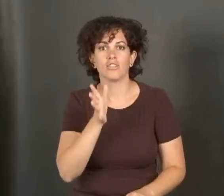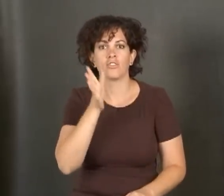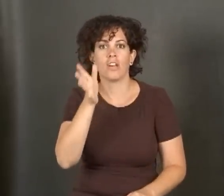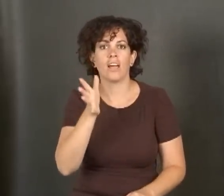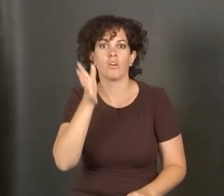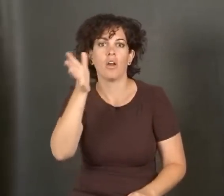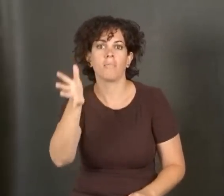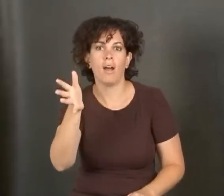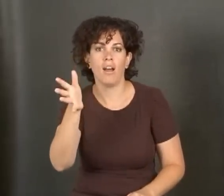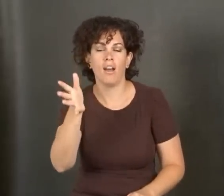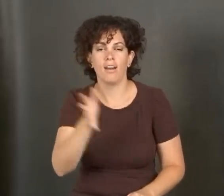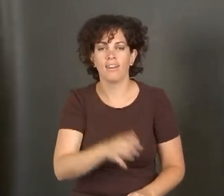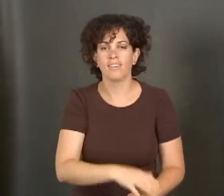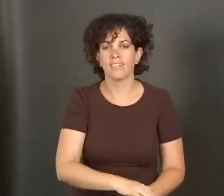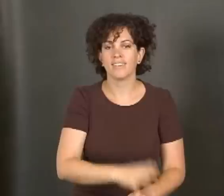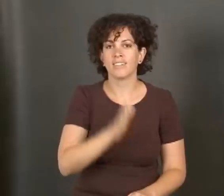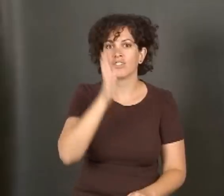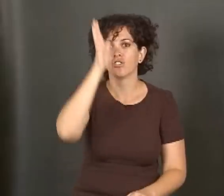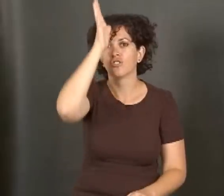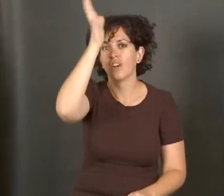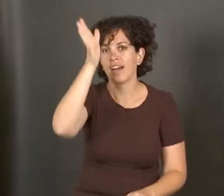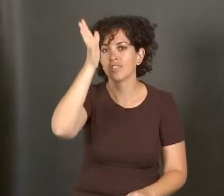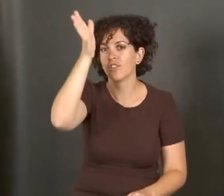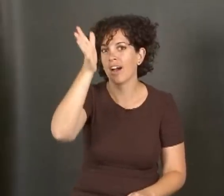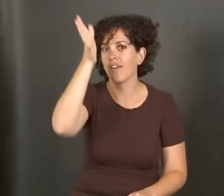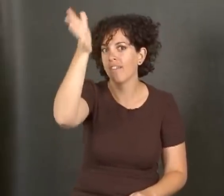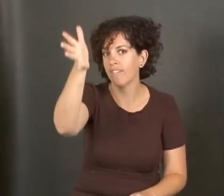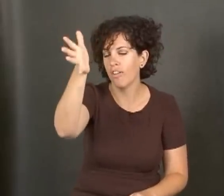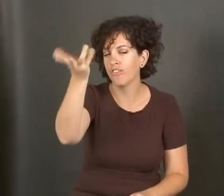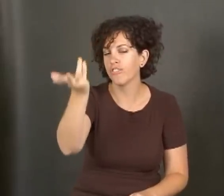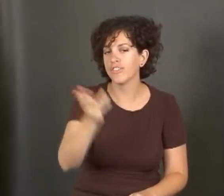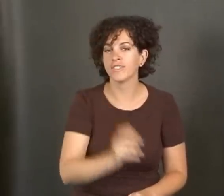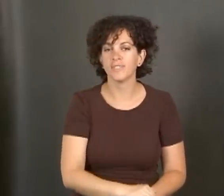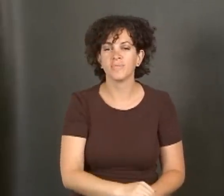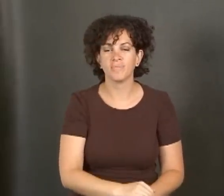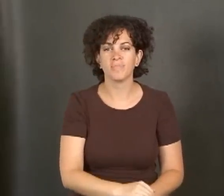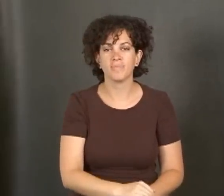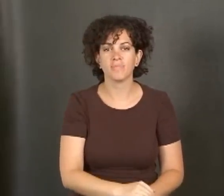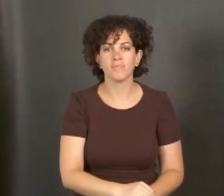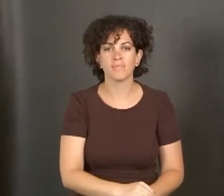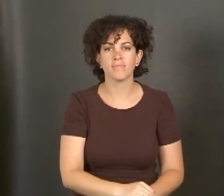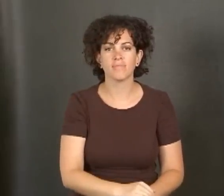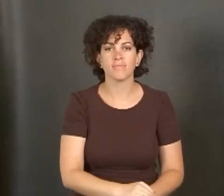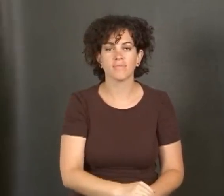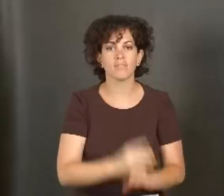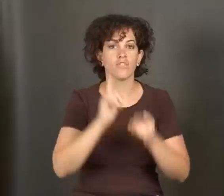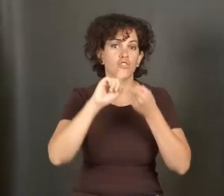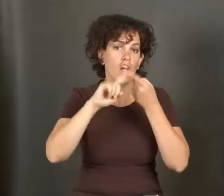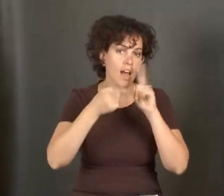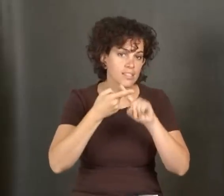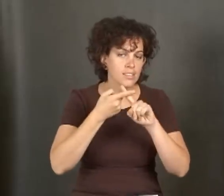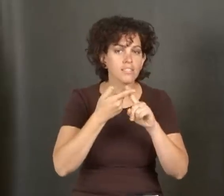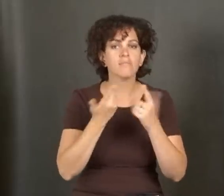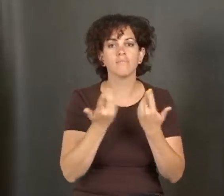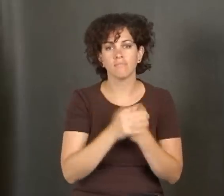You could have your great-grandmother, which you would actually move it out even further, or your great-grandfather.